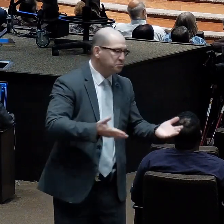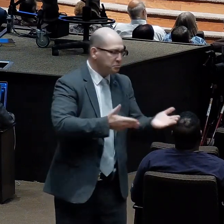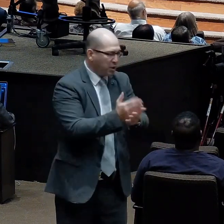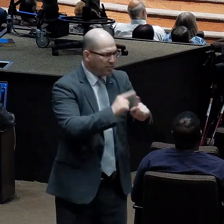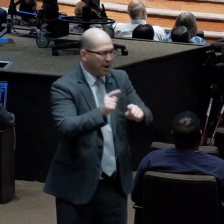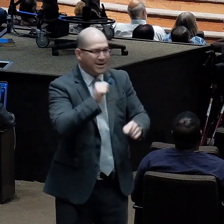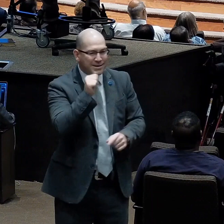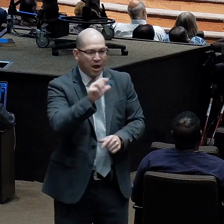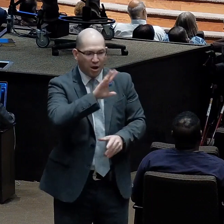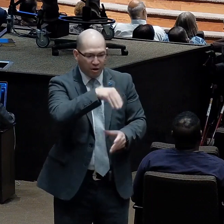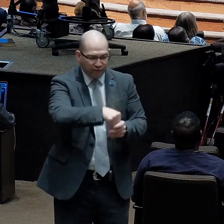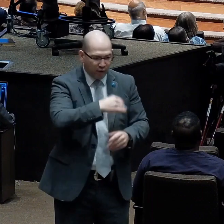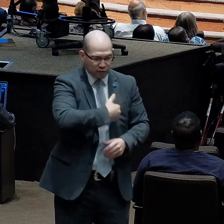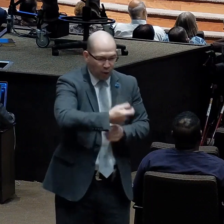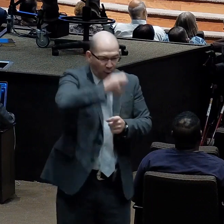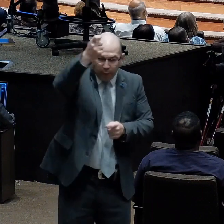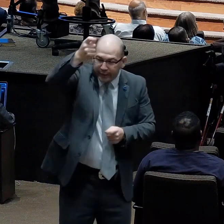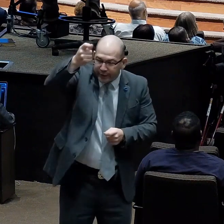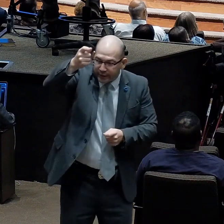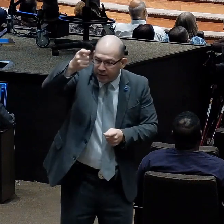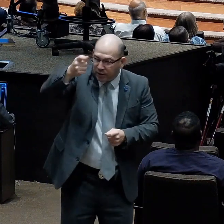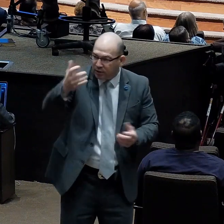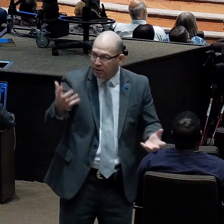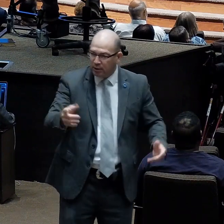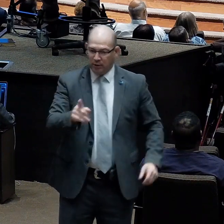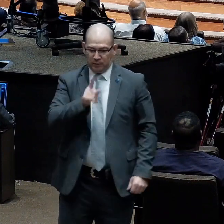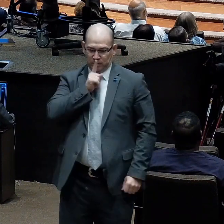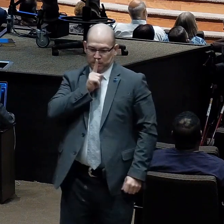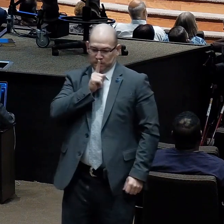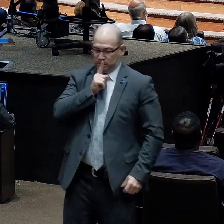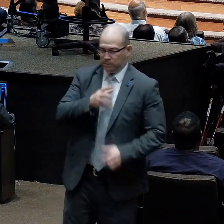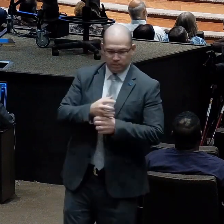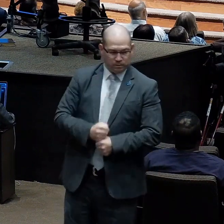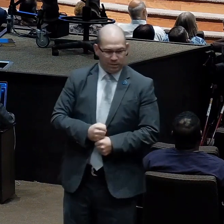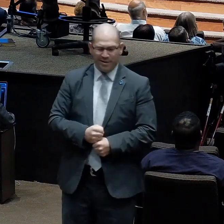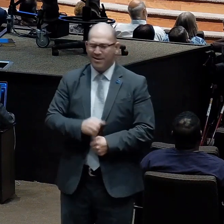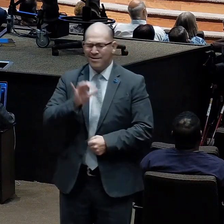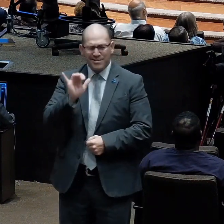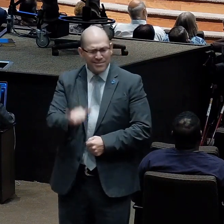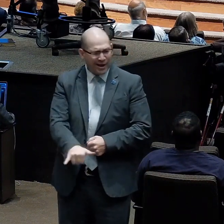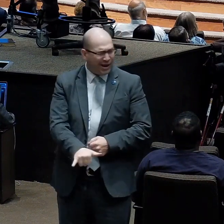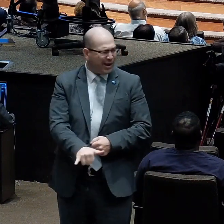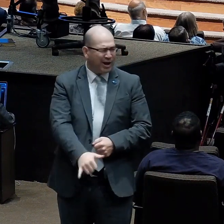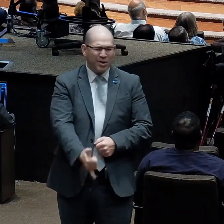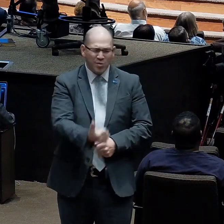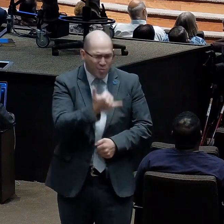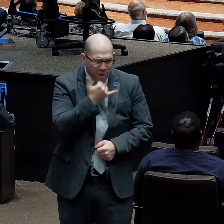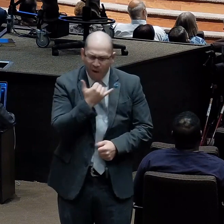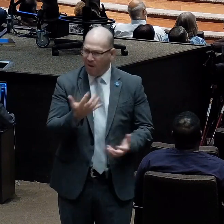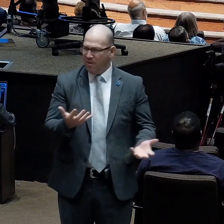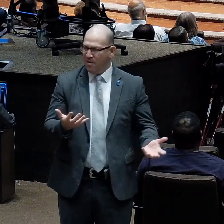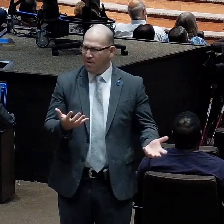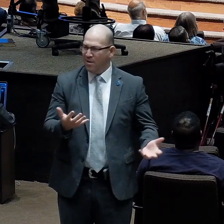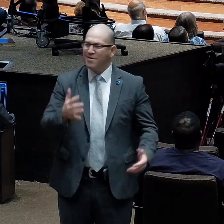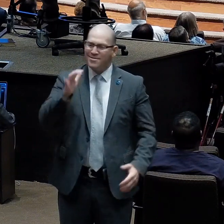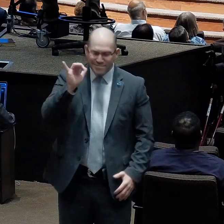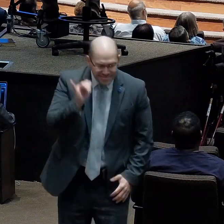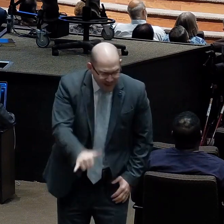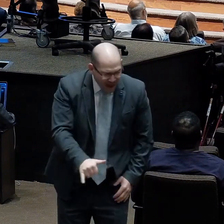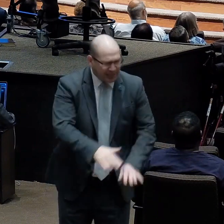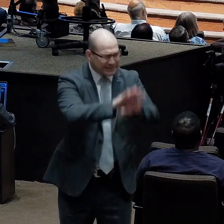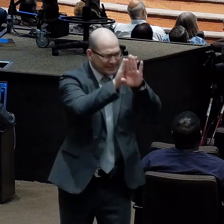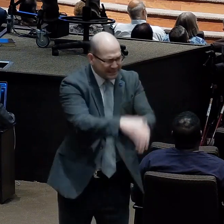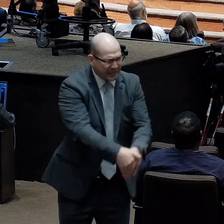people how to have their sins forgiven and how to go to heaven. You are missing the main issue of justice. The greatest participation